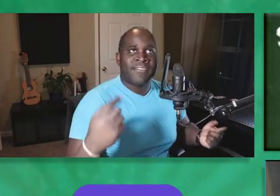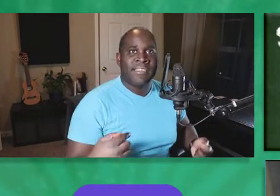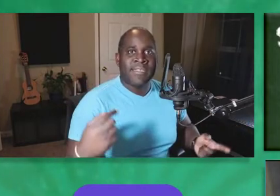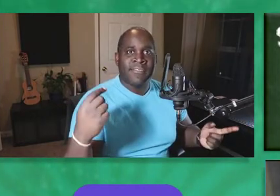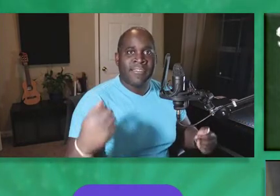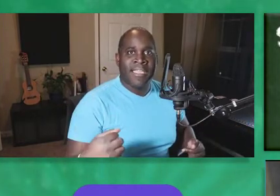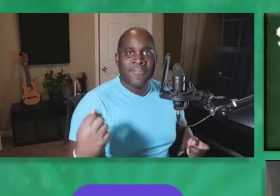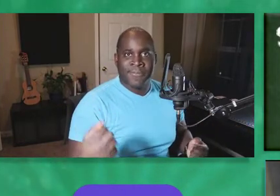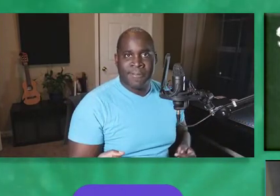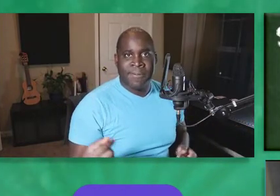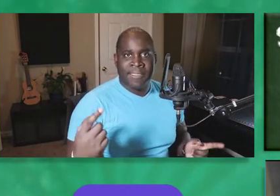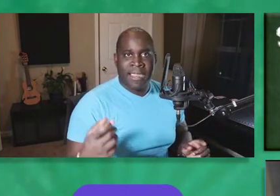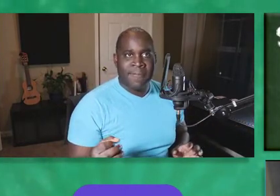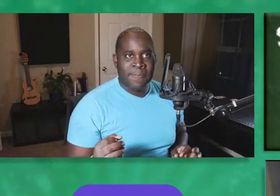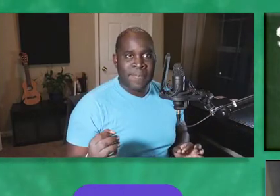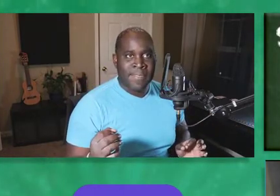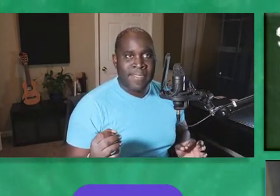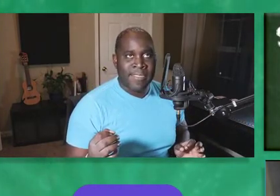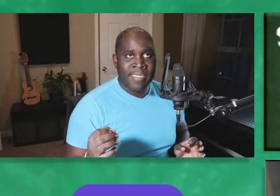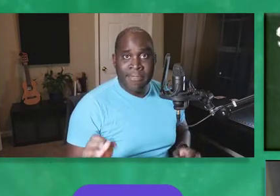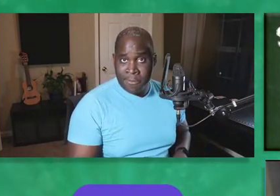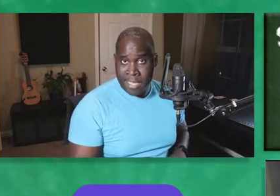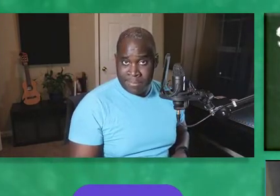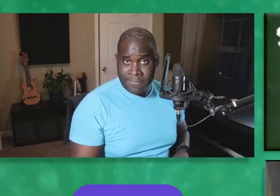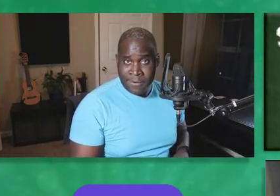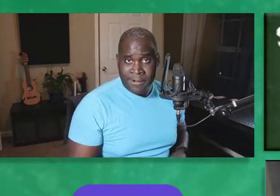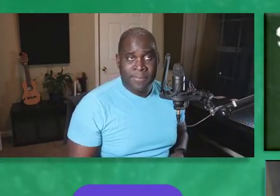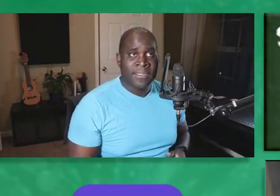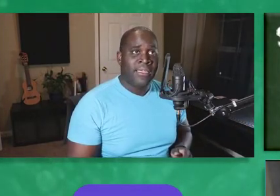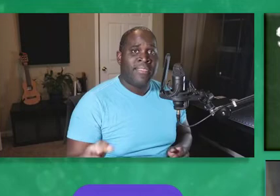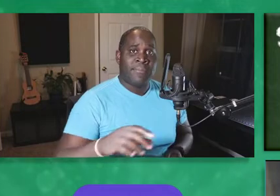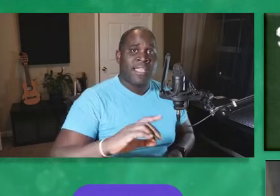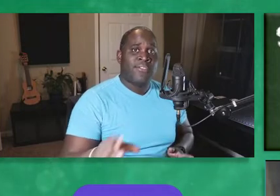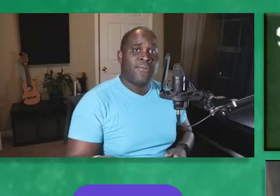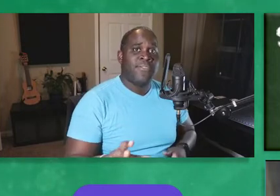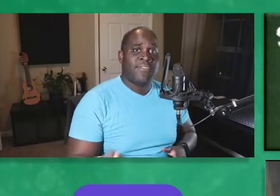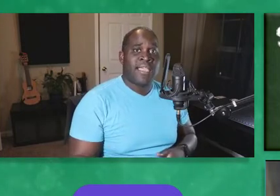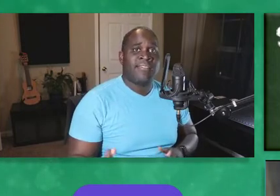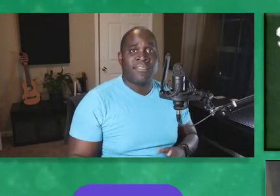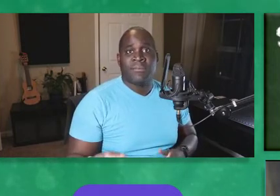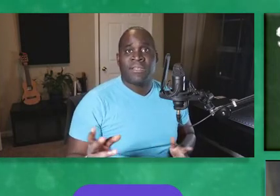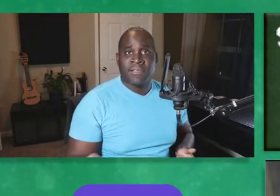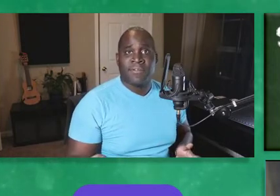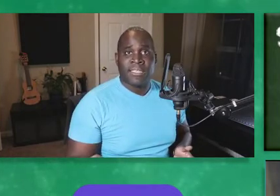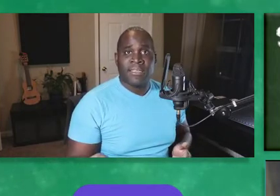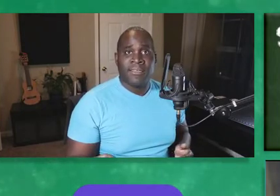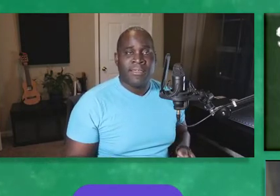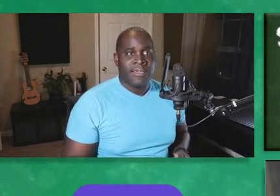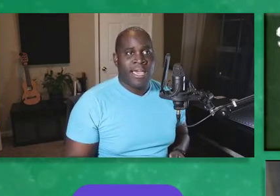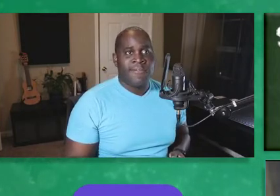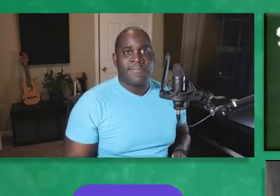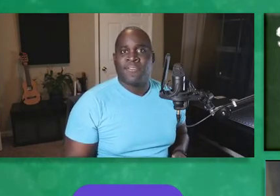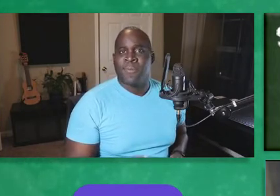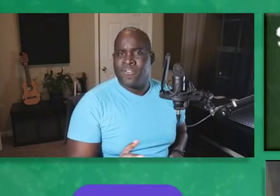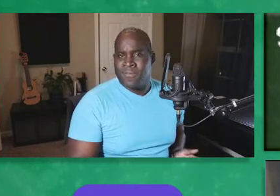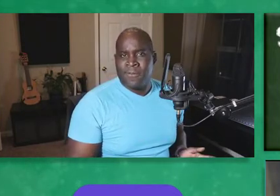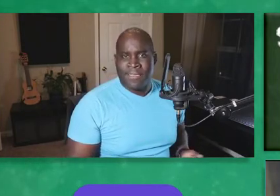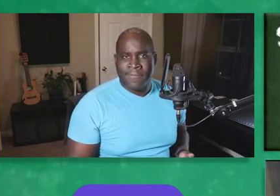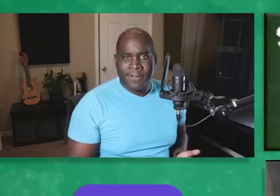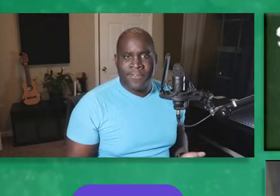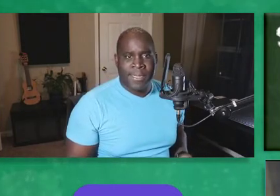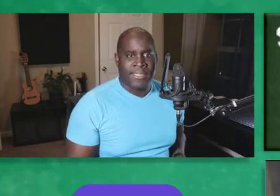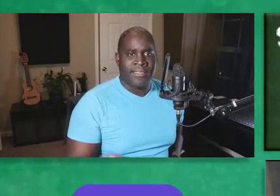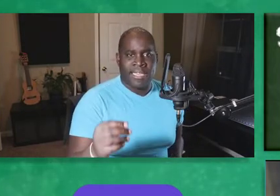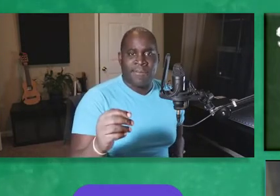when I'm receiving signs from someone that I've never met before, they might do the signs a little bit differently. Especially if